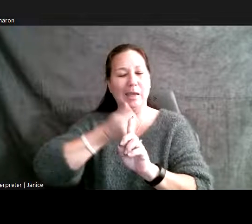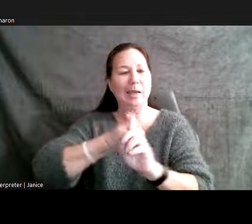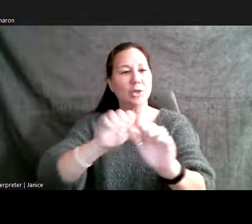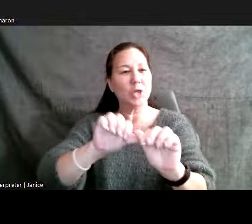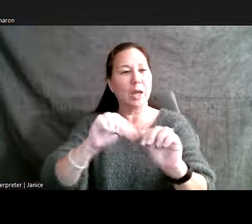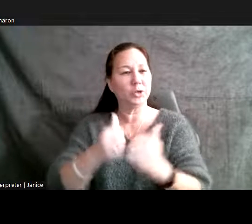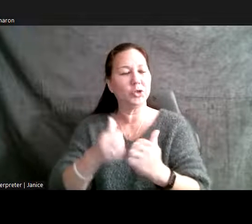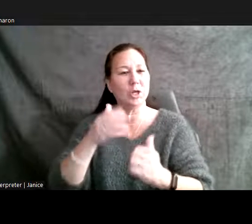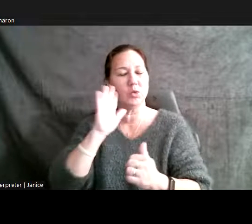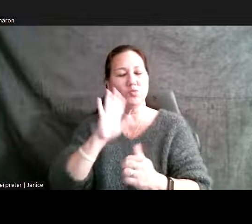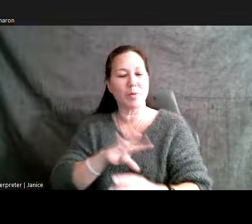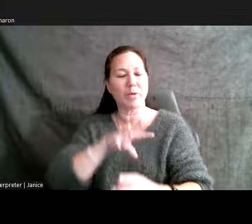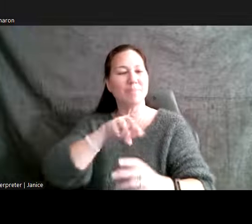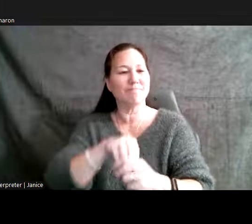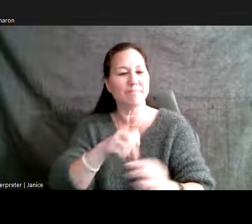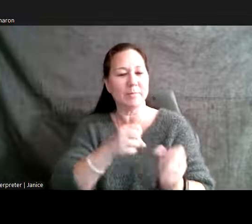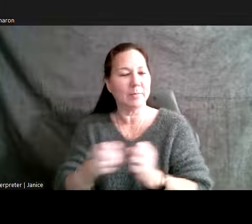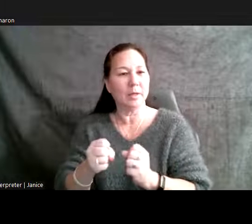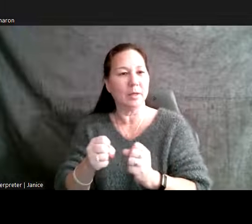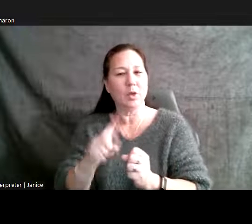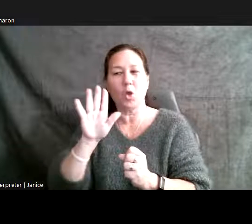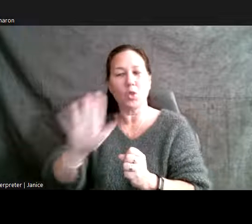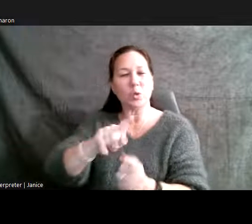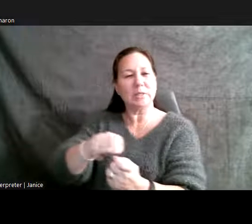is tailored to its own specific mandate.